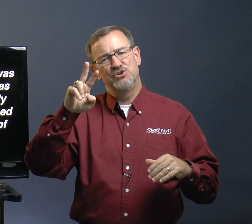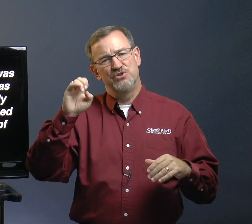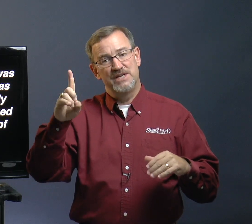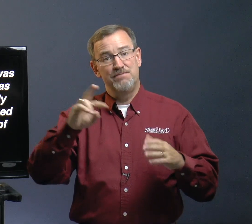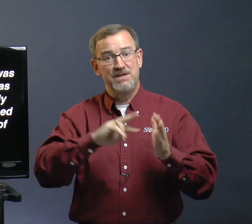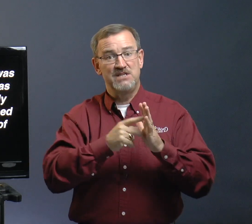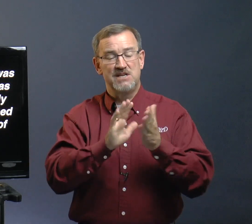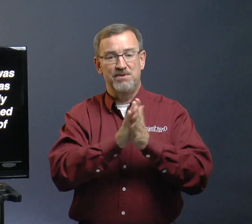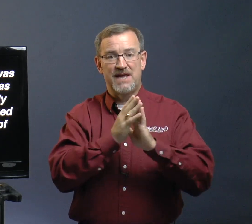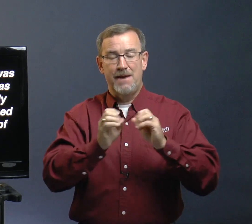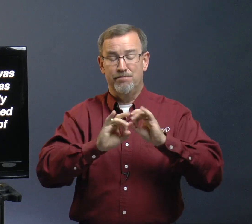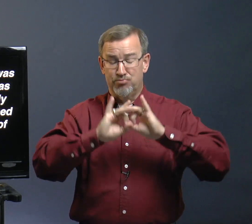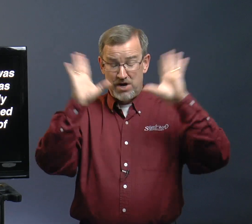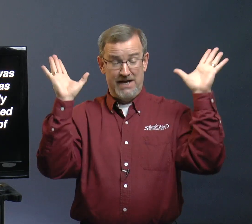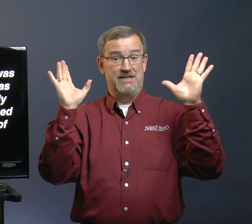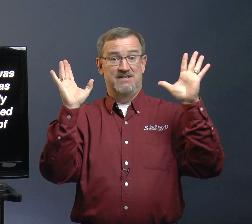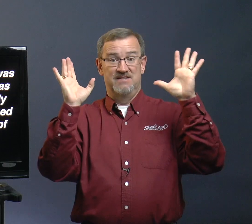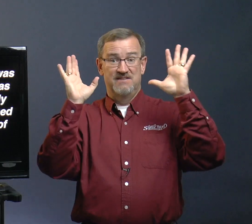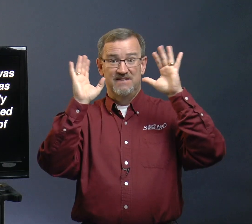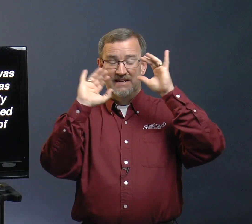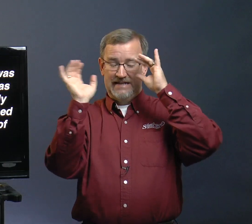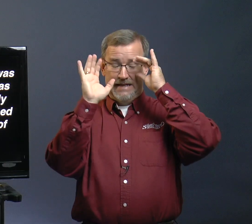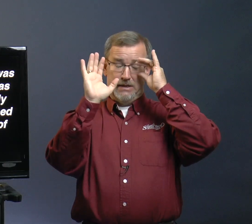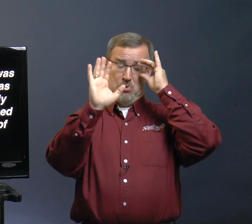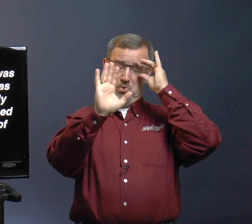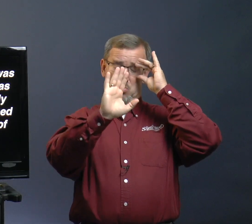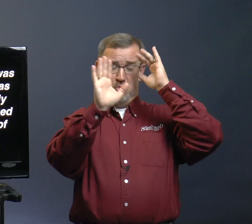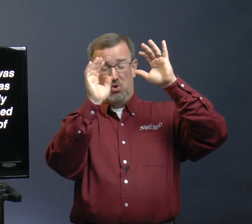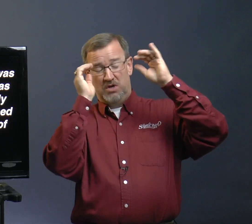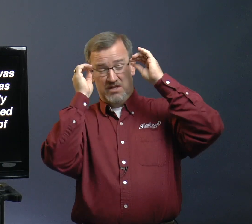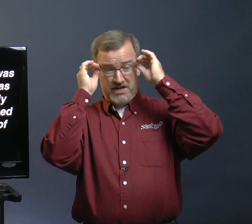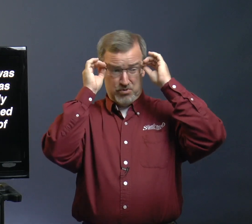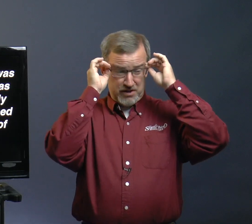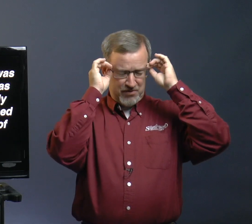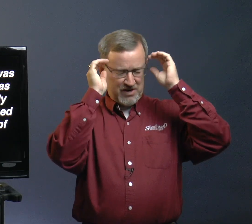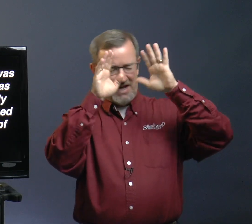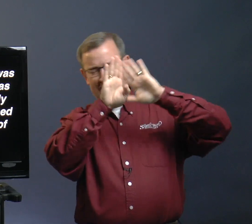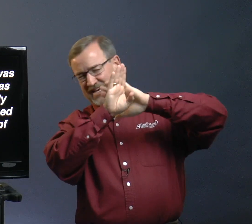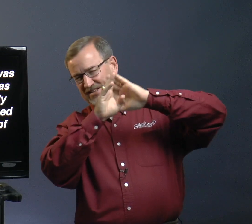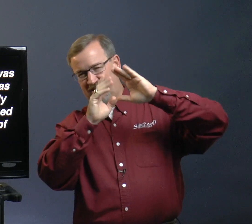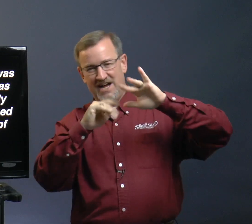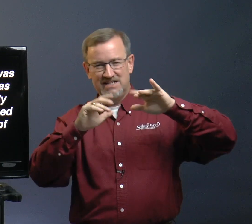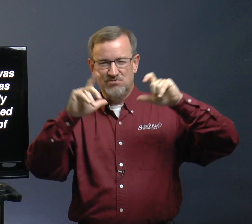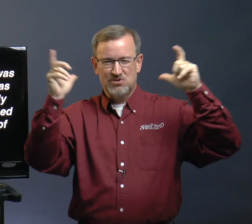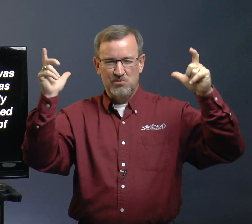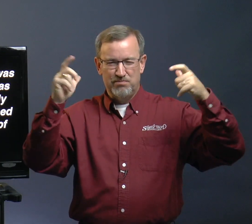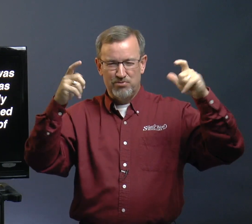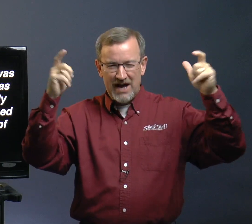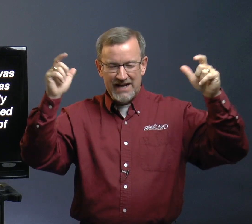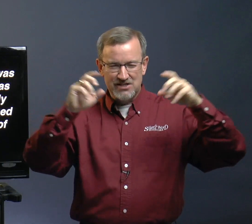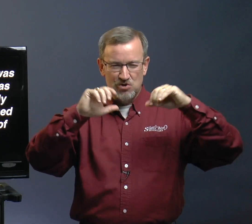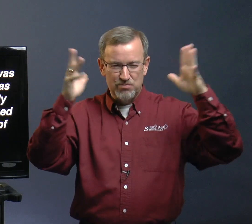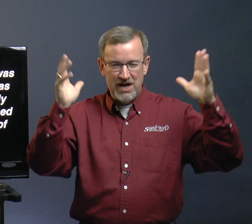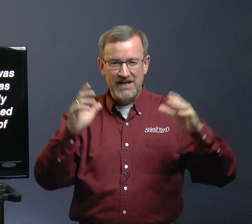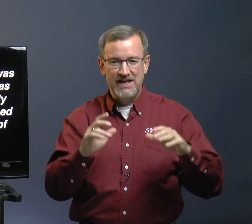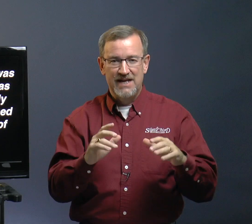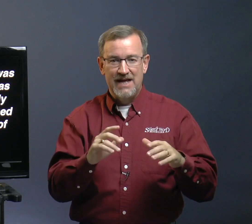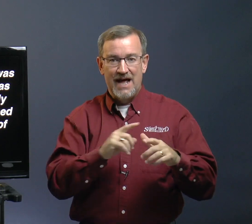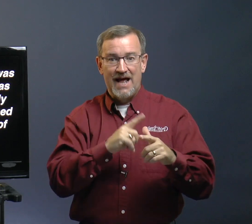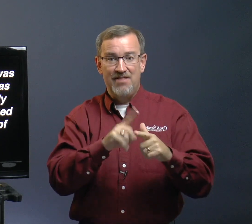Transfigured. It means he became bright. Like, oh, they were hiding their eyes. He was so bright, so bright. And